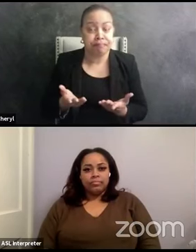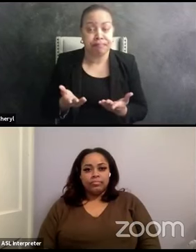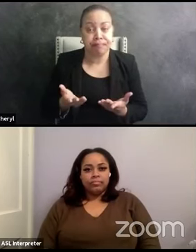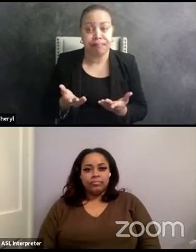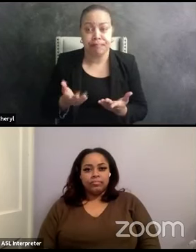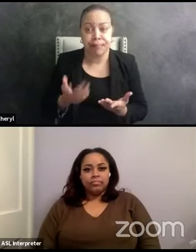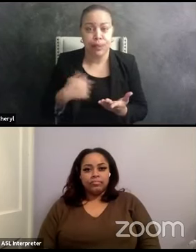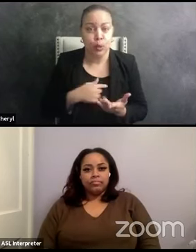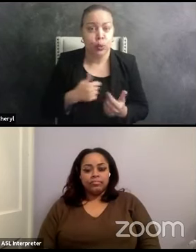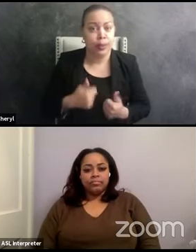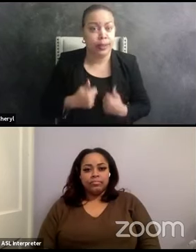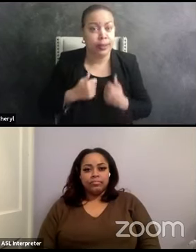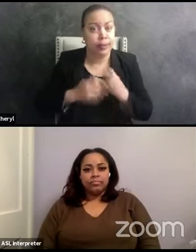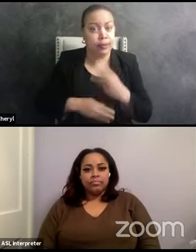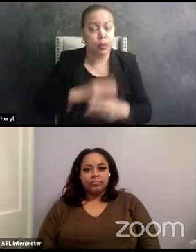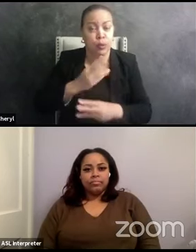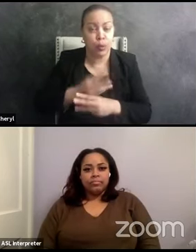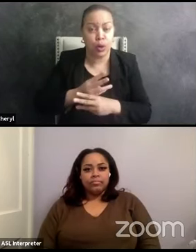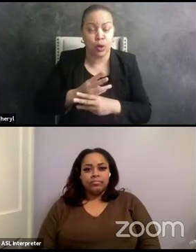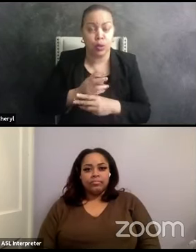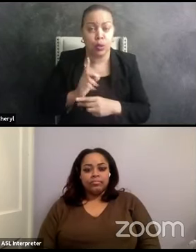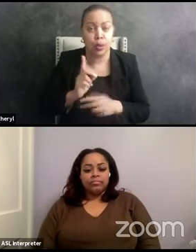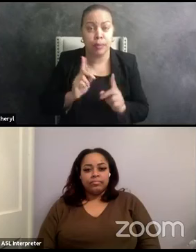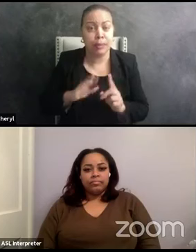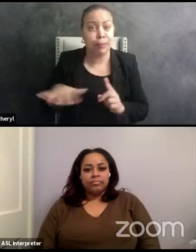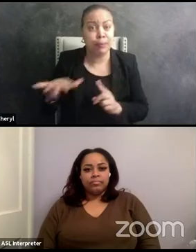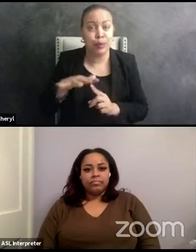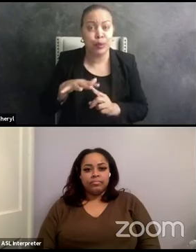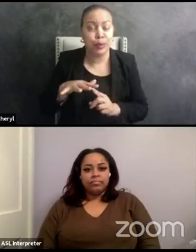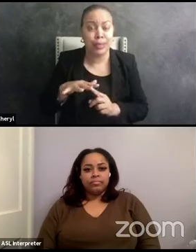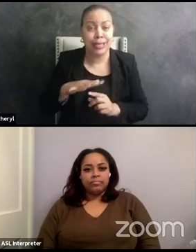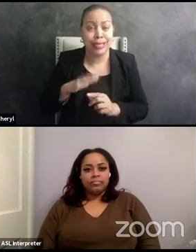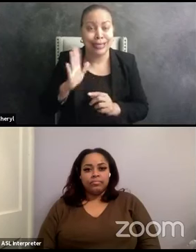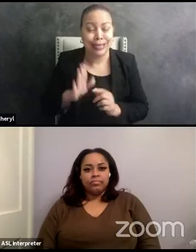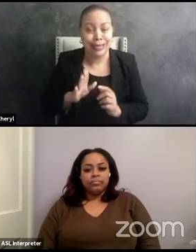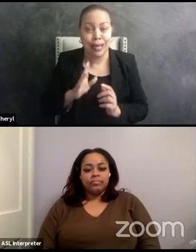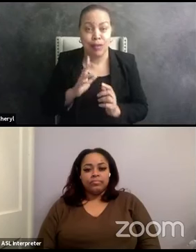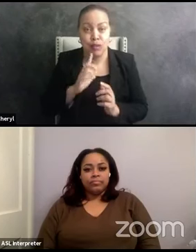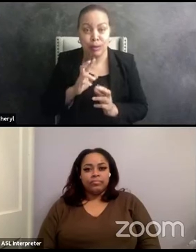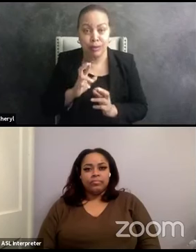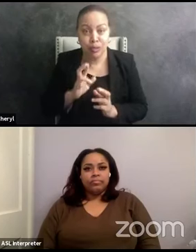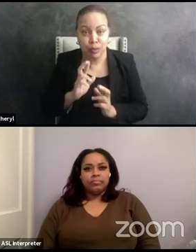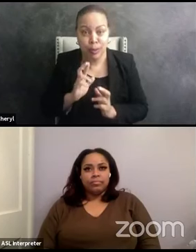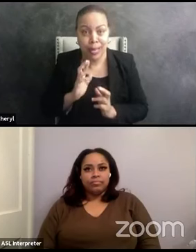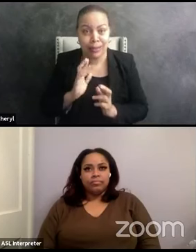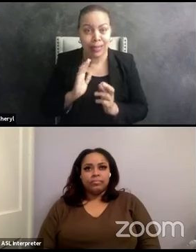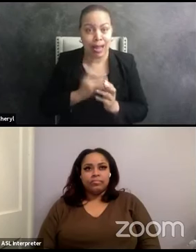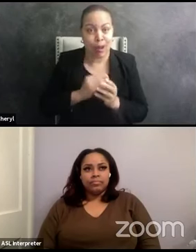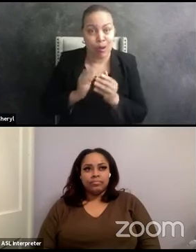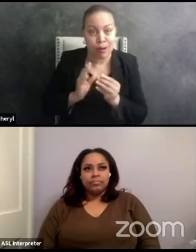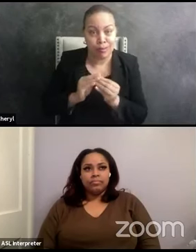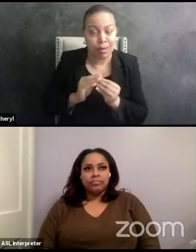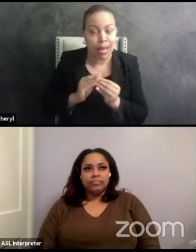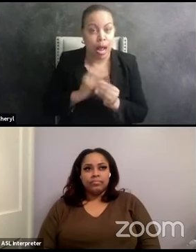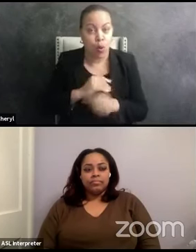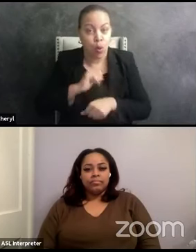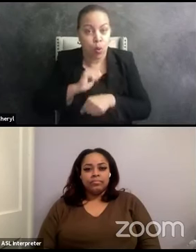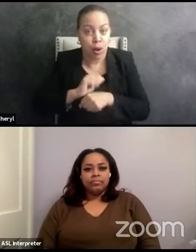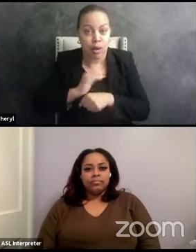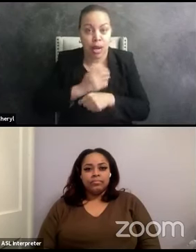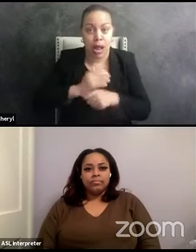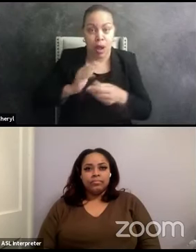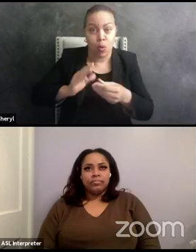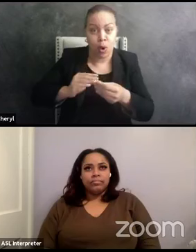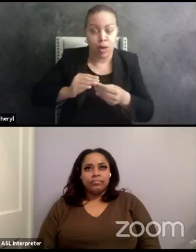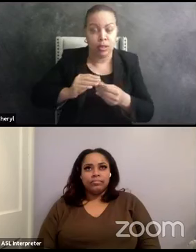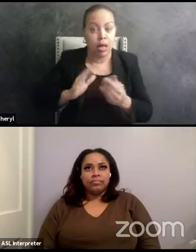live in a world where people never actually get to read our words and respect anything that comes from us, where our young people